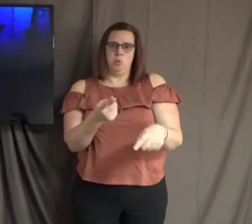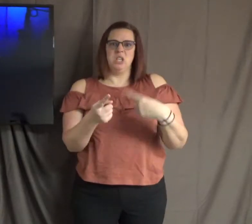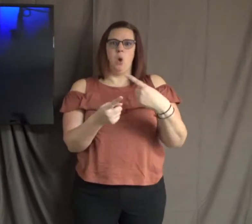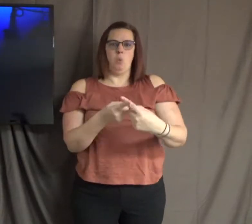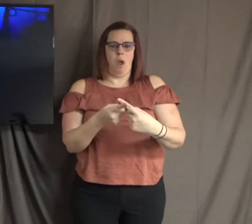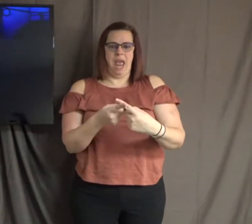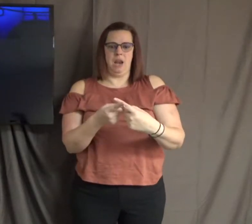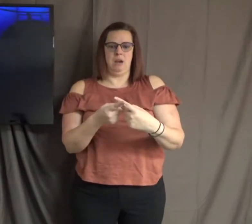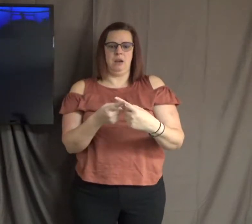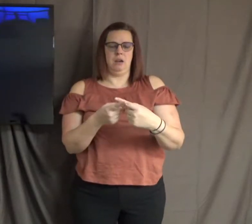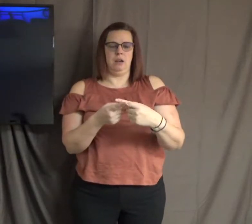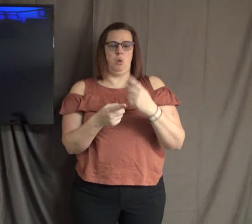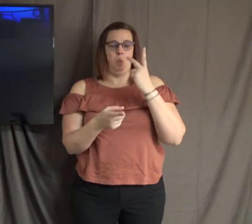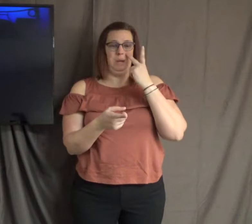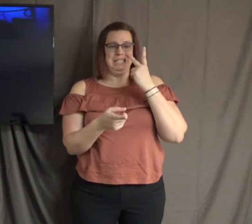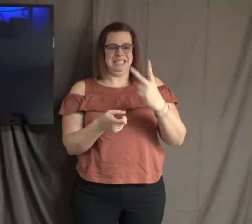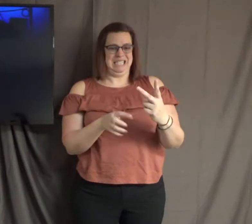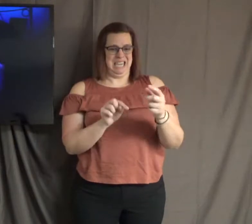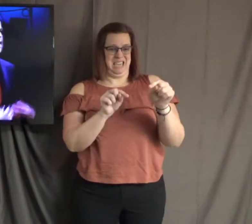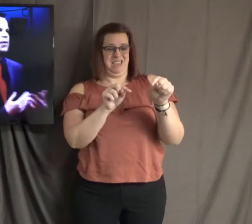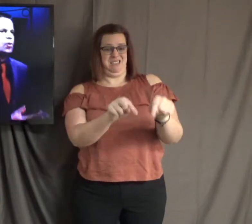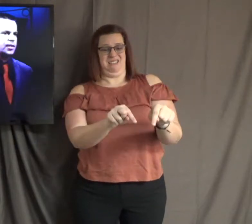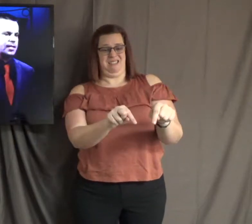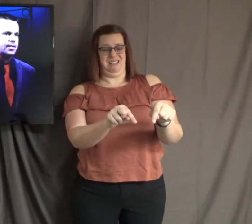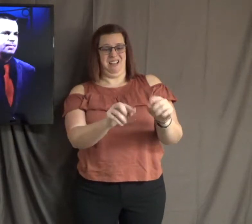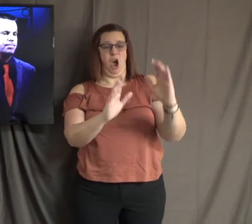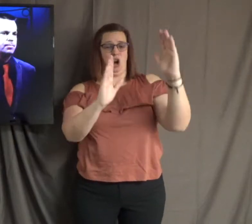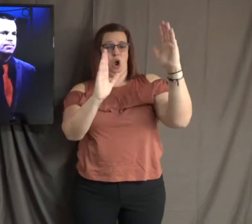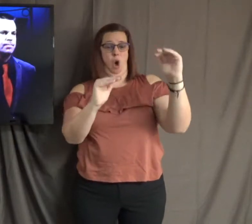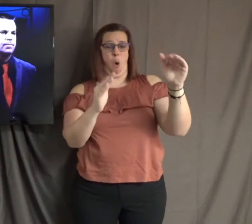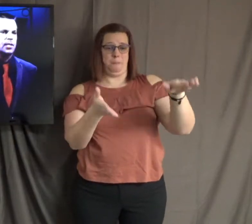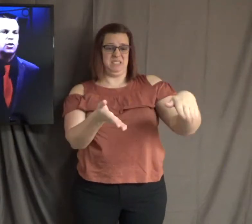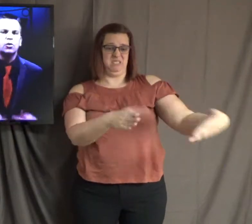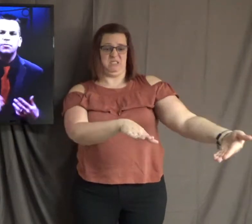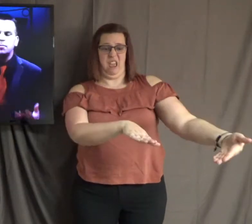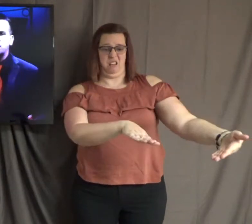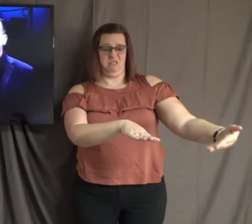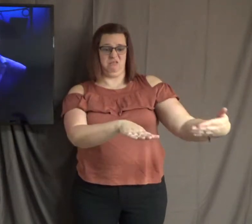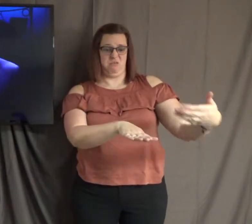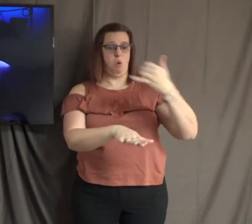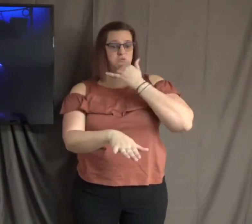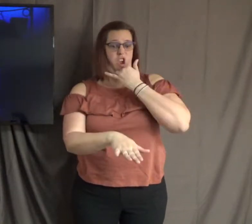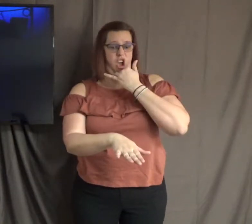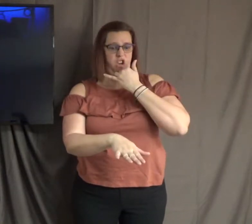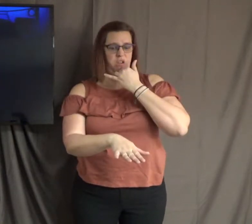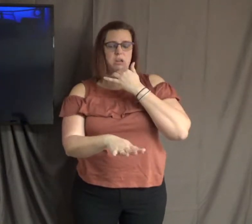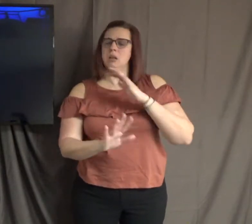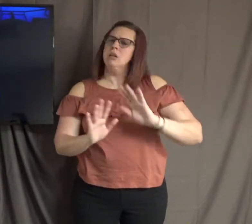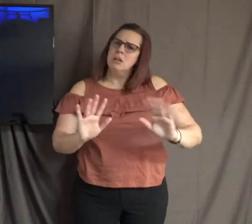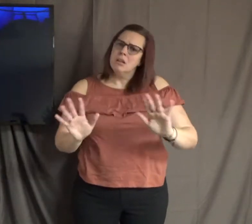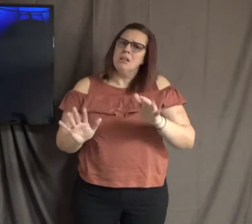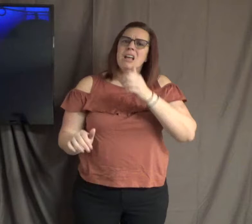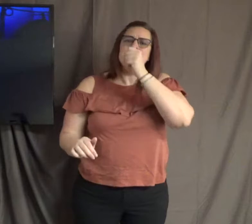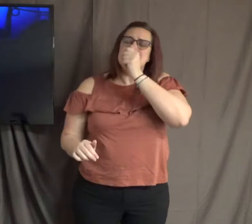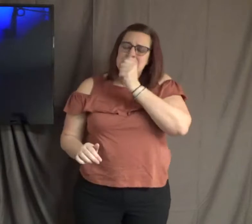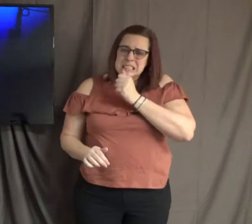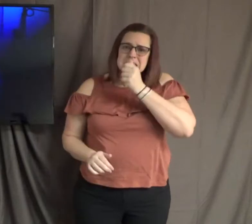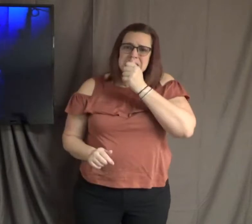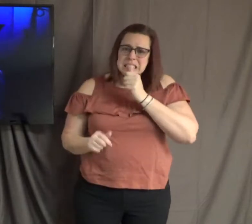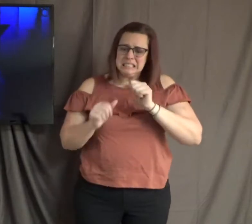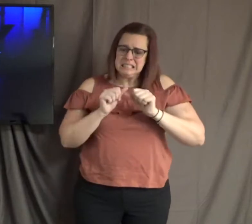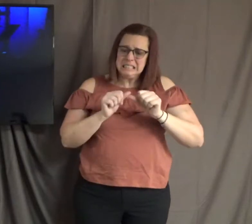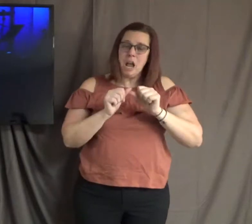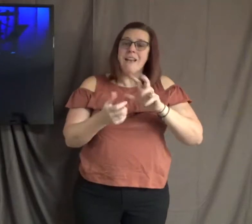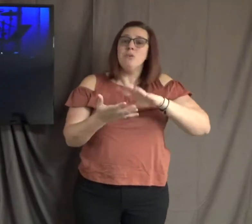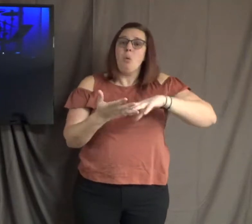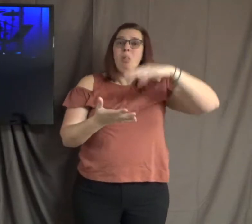affirmation that our hope is dead or wrong. Stay with it. Learn from those mistakes, learn from those losses, and you'll be on